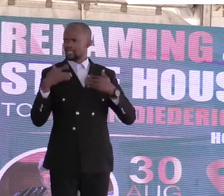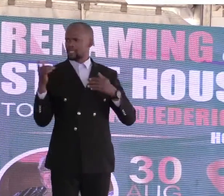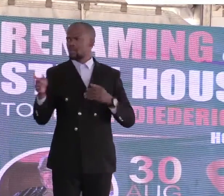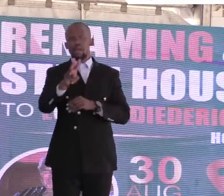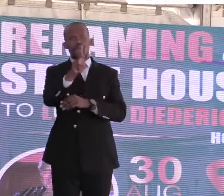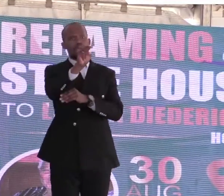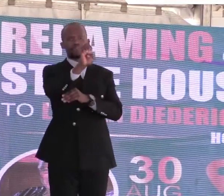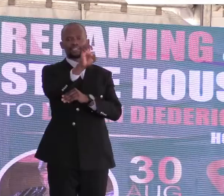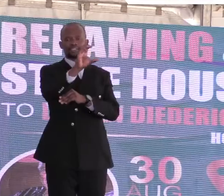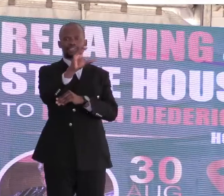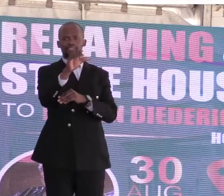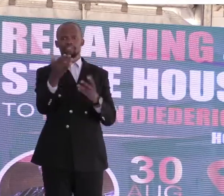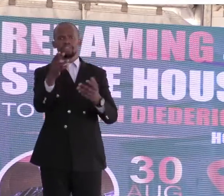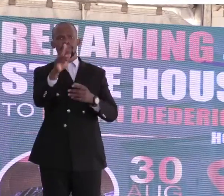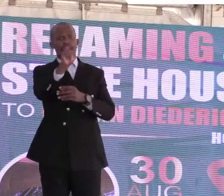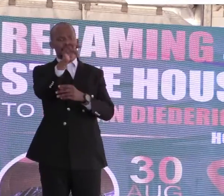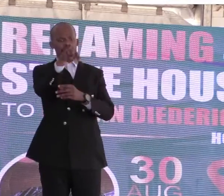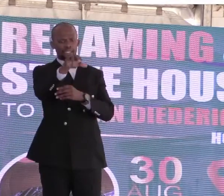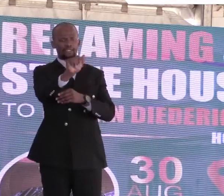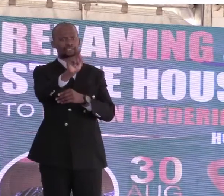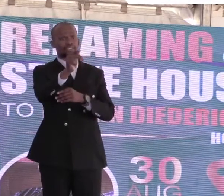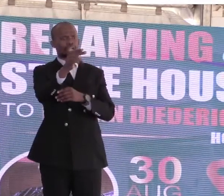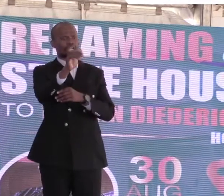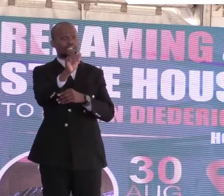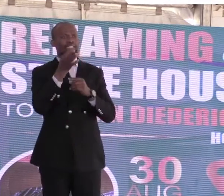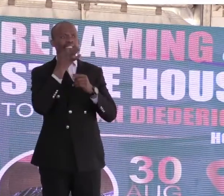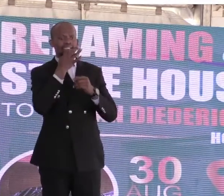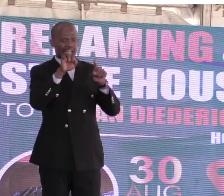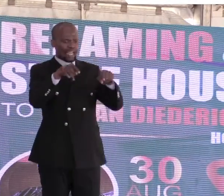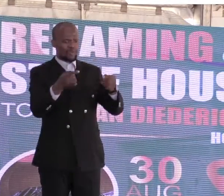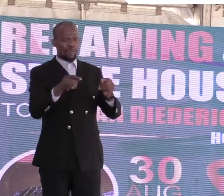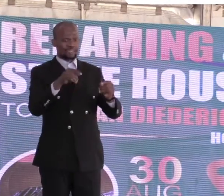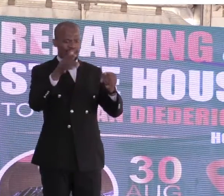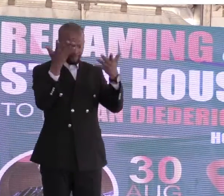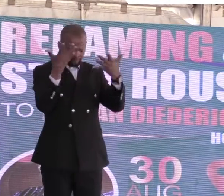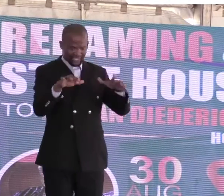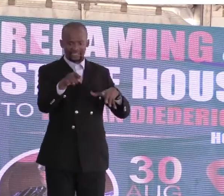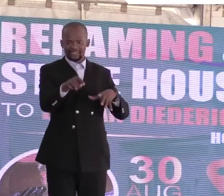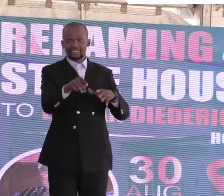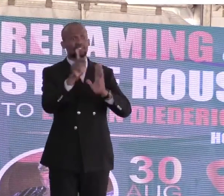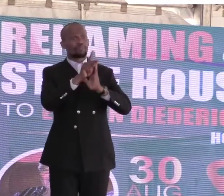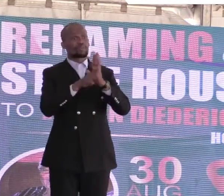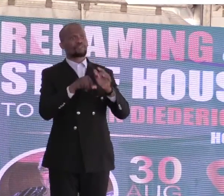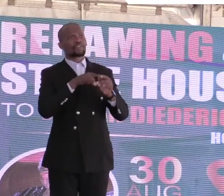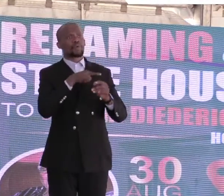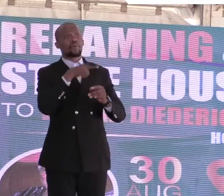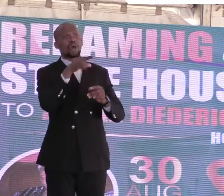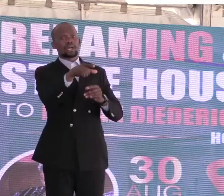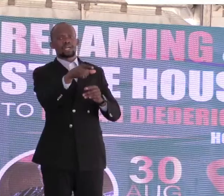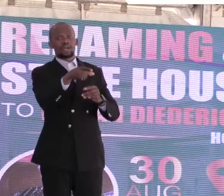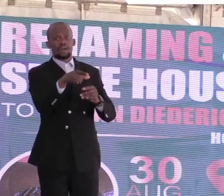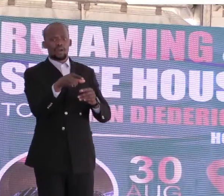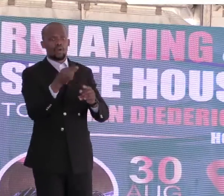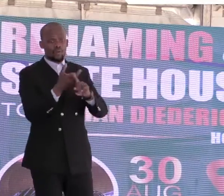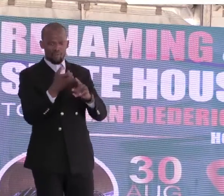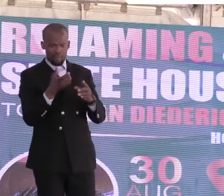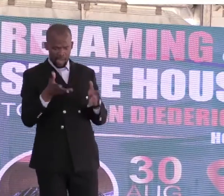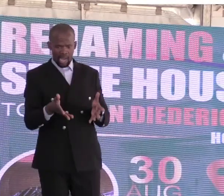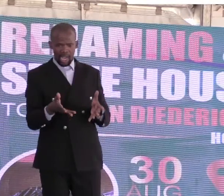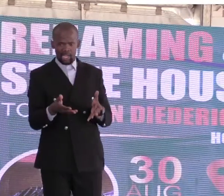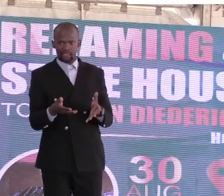MEC Ngata, he was saying he's not going to finish this program because here, just a stone thrown away from where we